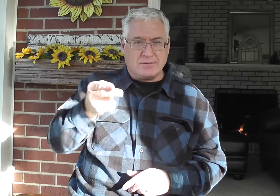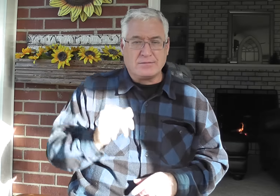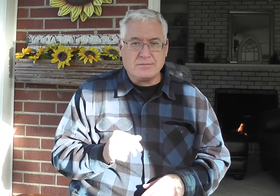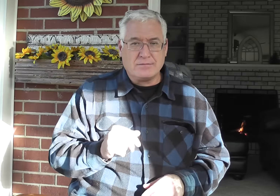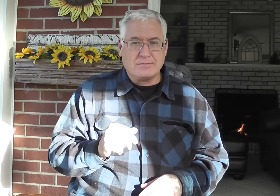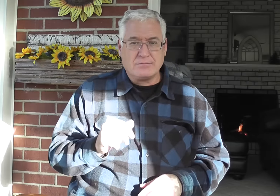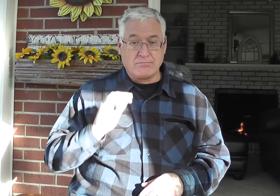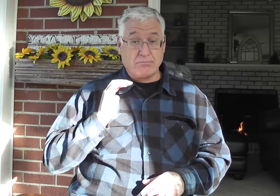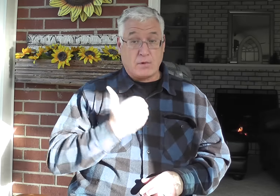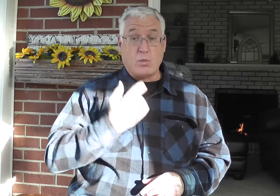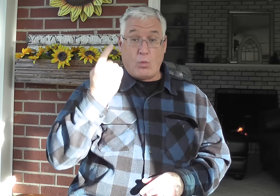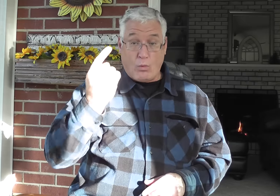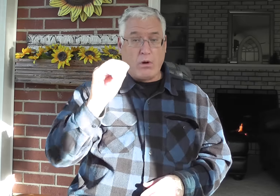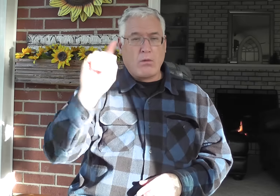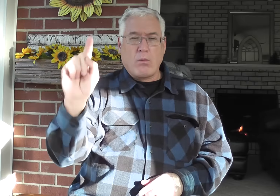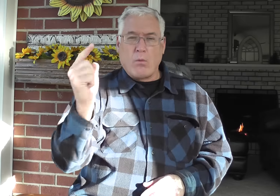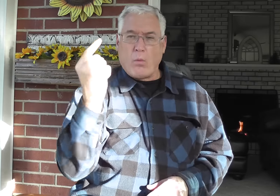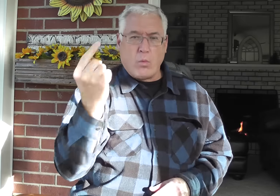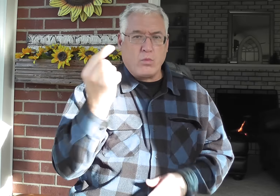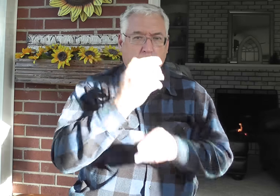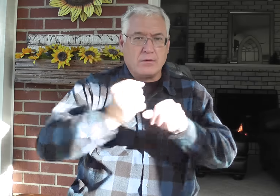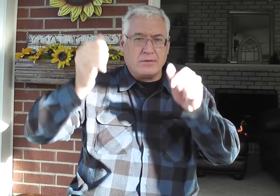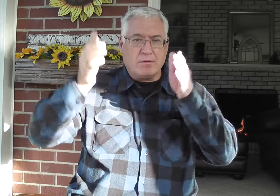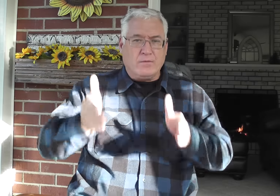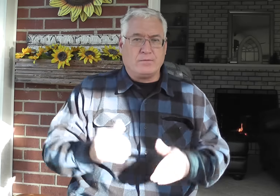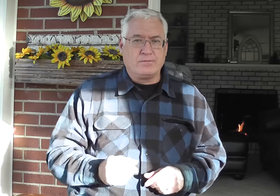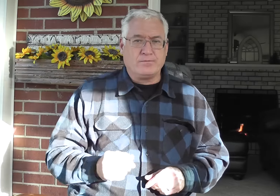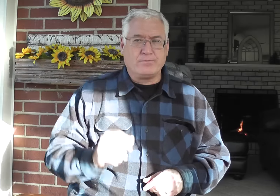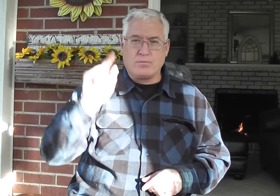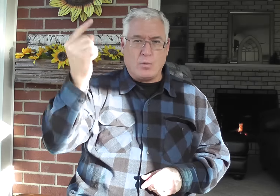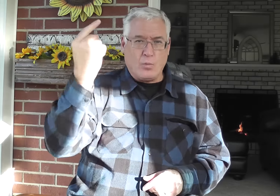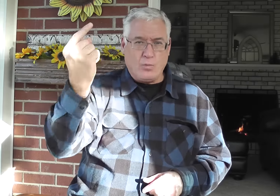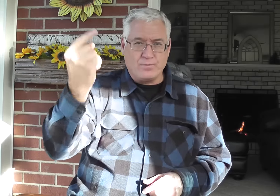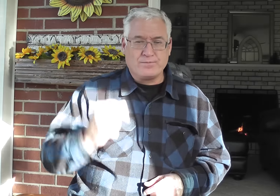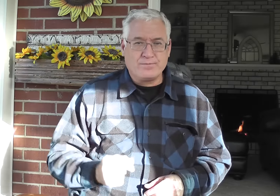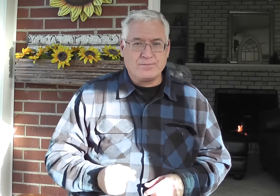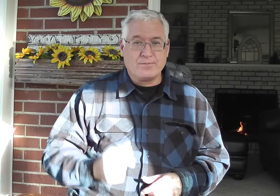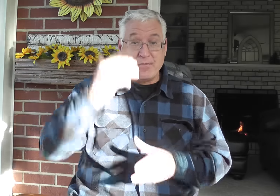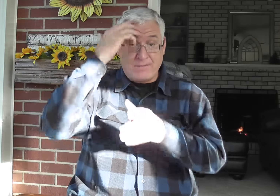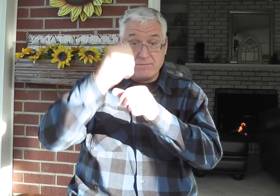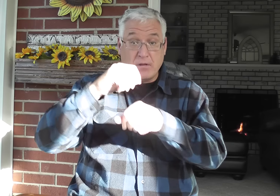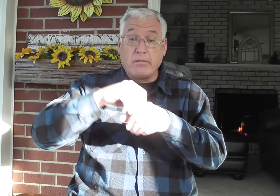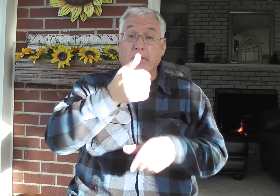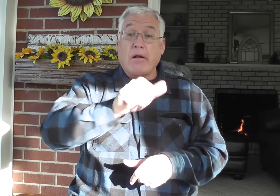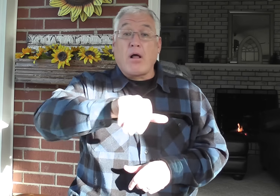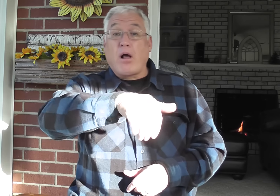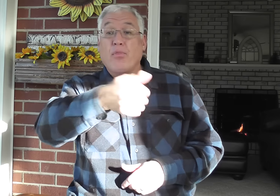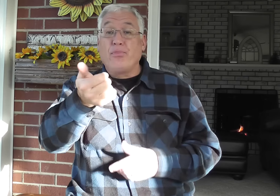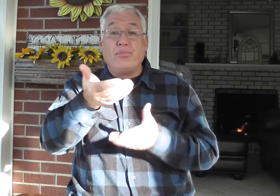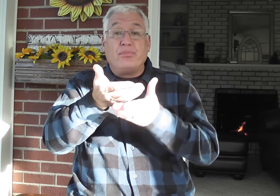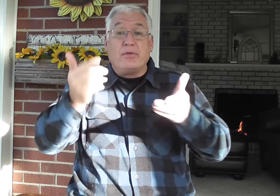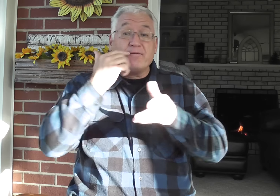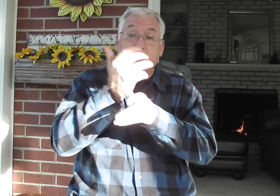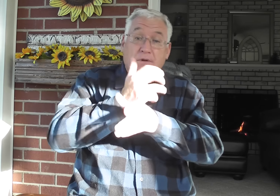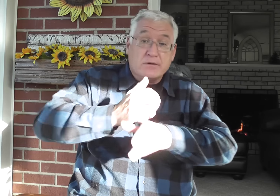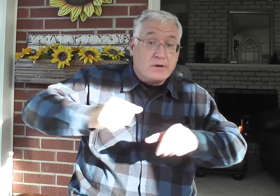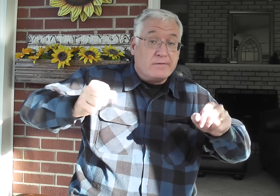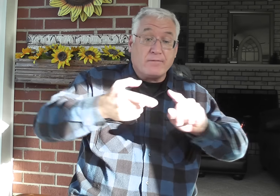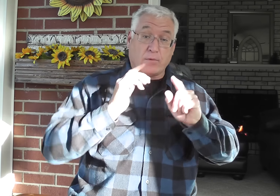Christ as the Messiah, the only one who is our Savior. If someone believes